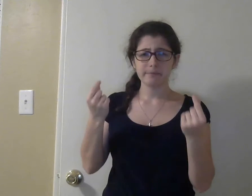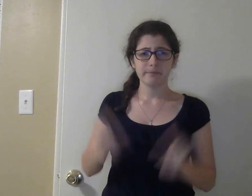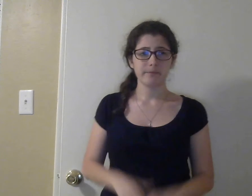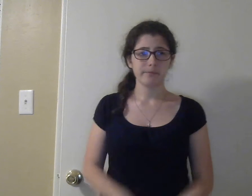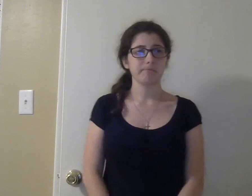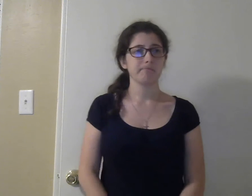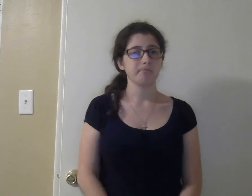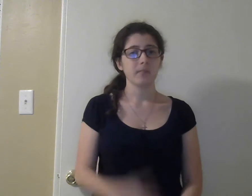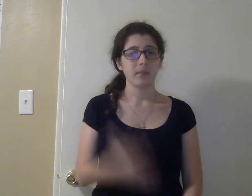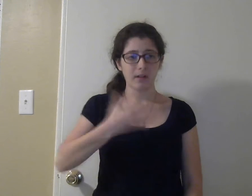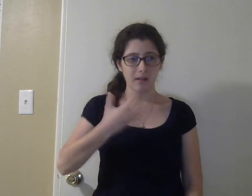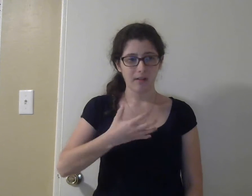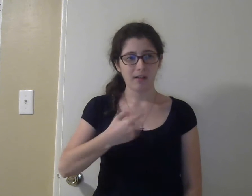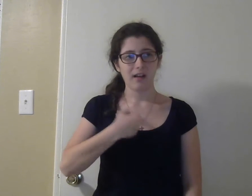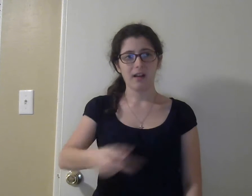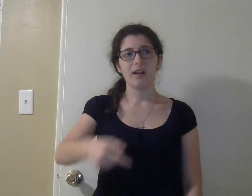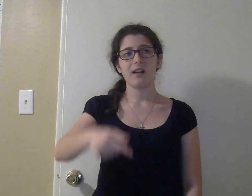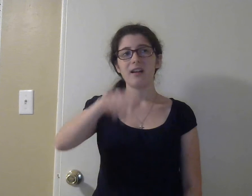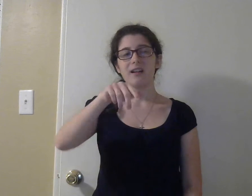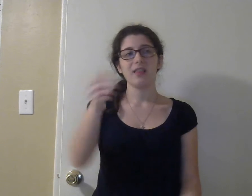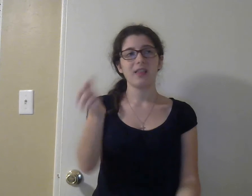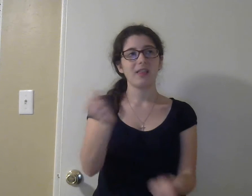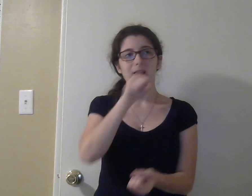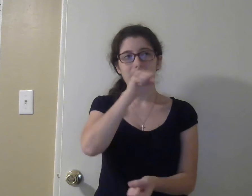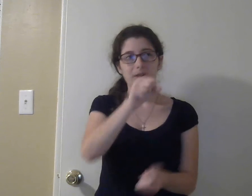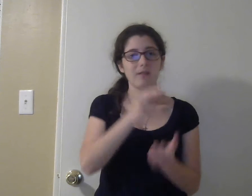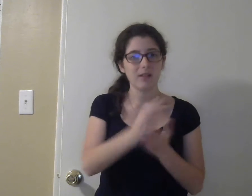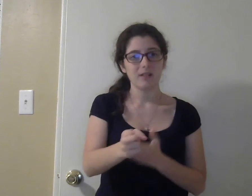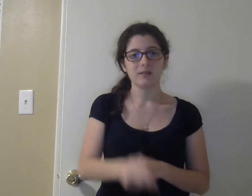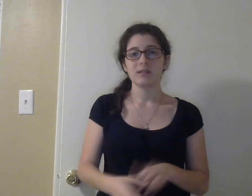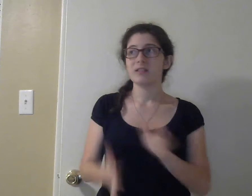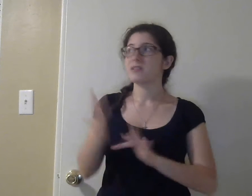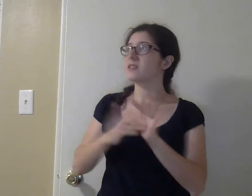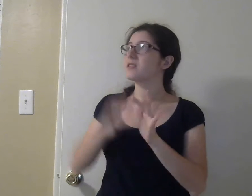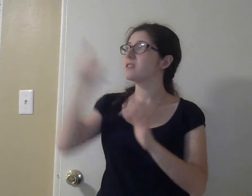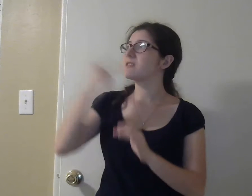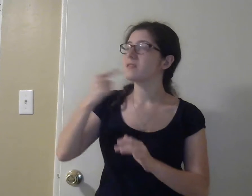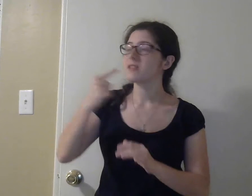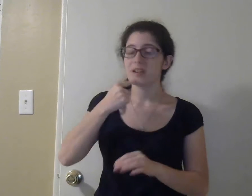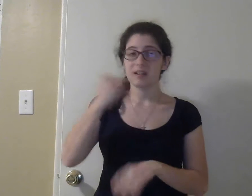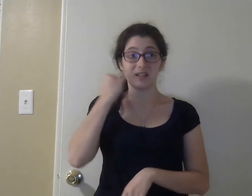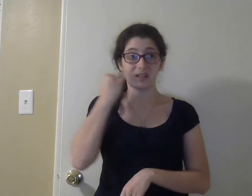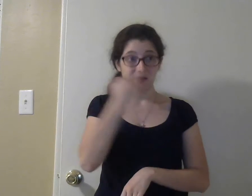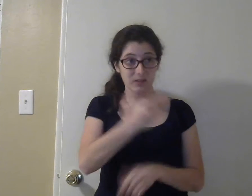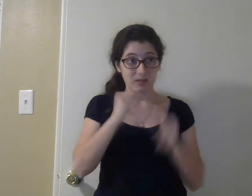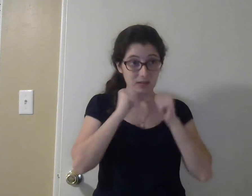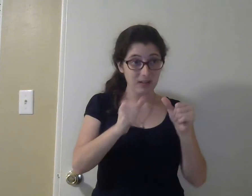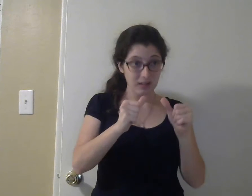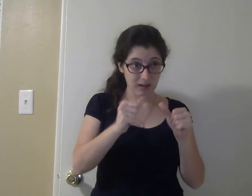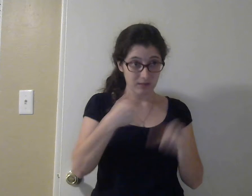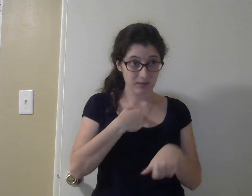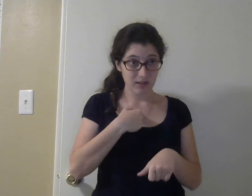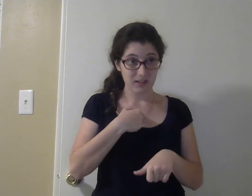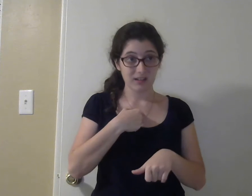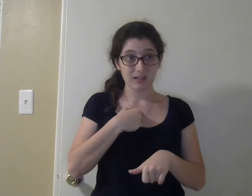said, whoever denies me before men, I will deny before my Father who's in heaven. And I think the only situation